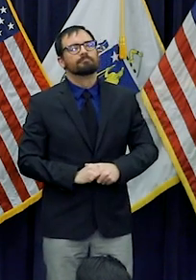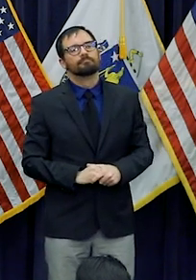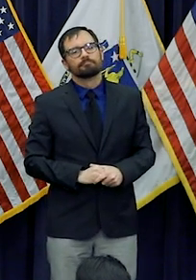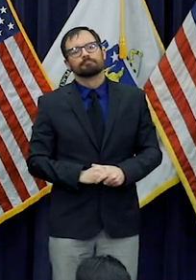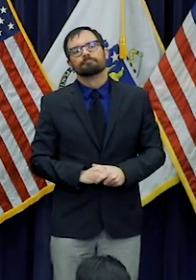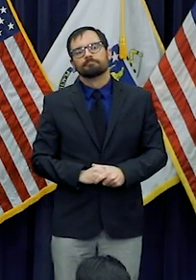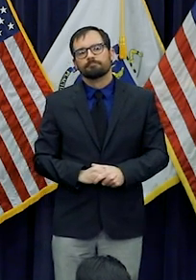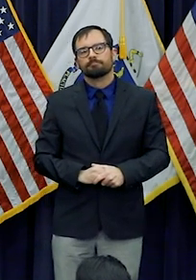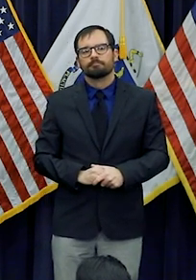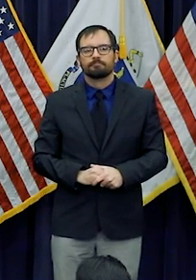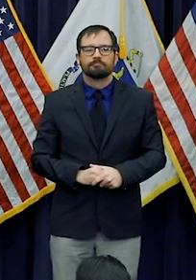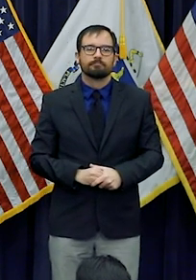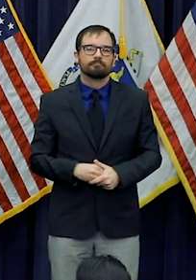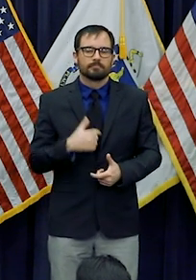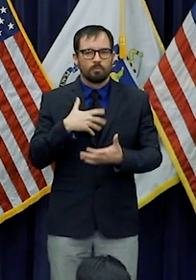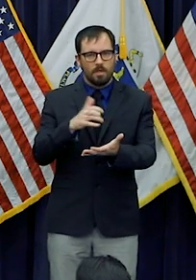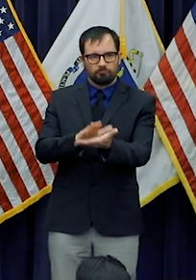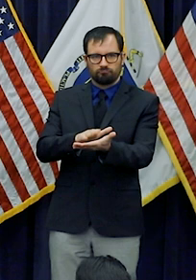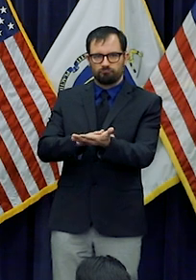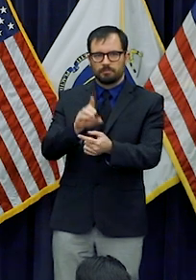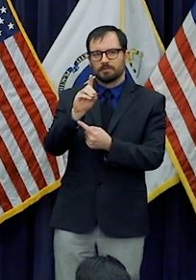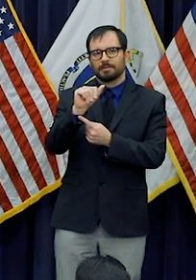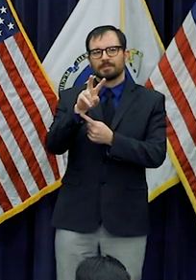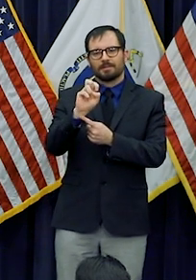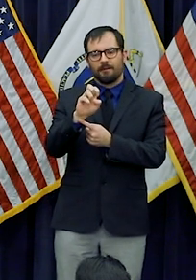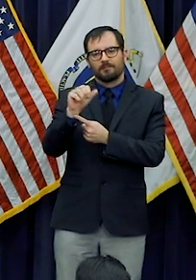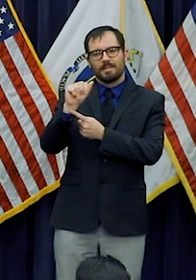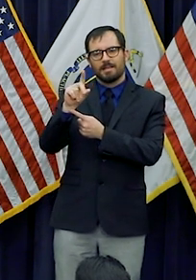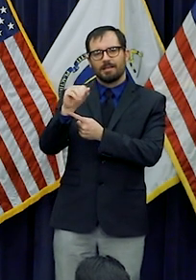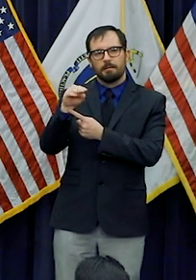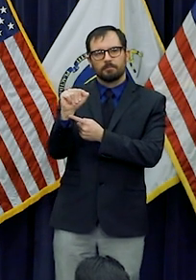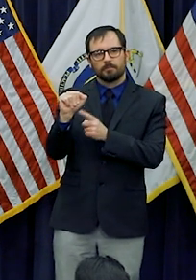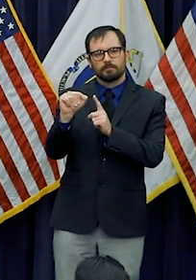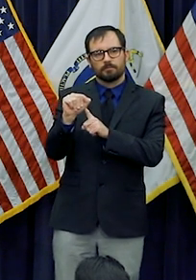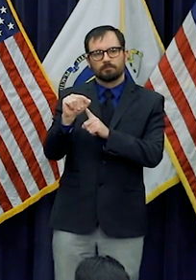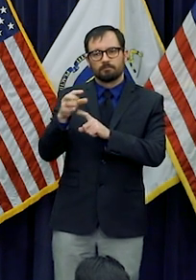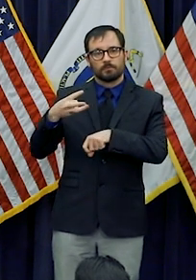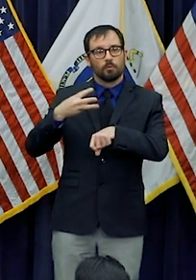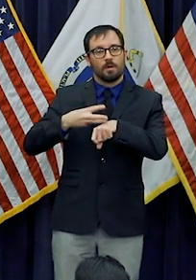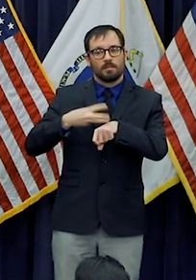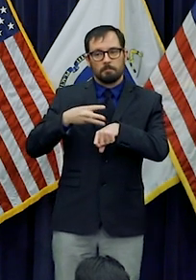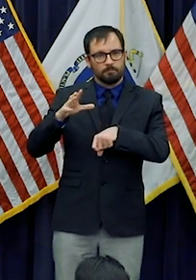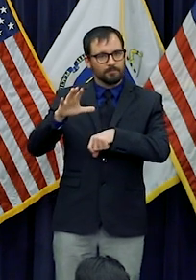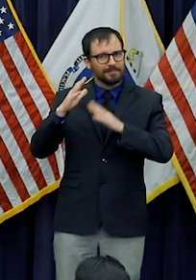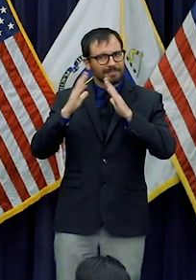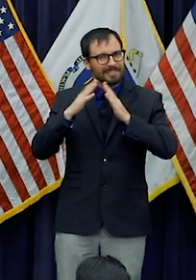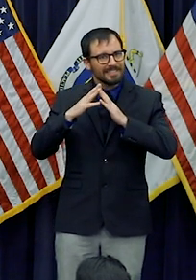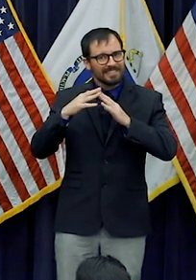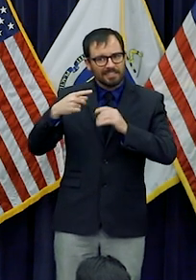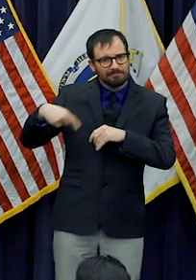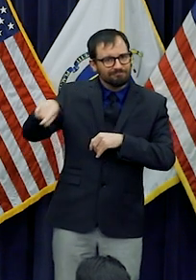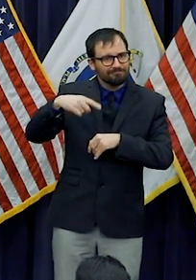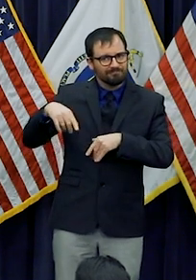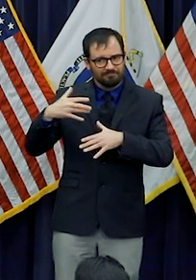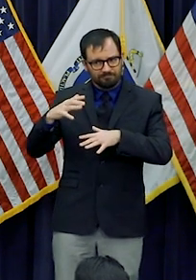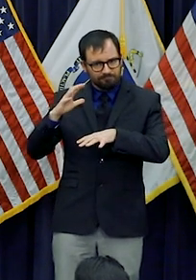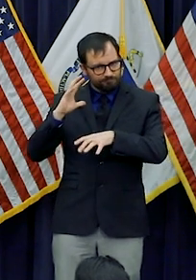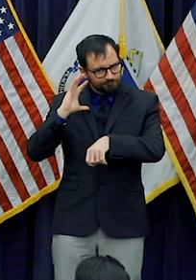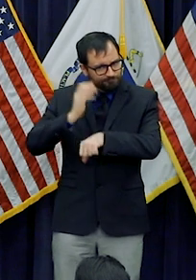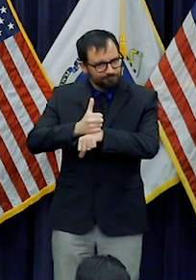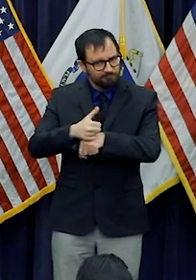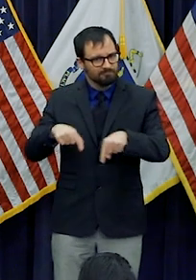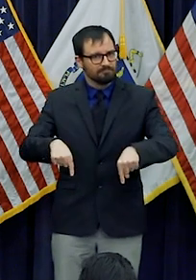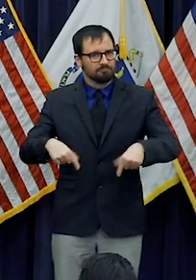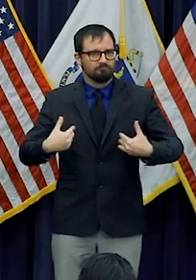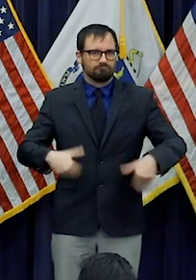working together with a single purpose to stand this facility up so quickly. The new site is in addition to the CVS Shrewsbury pilot